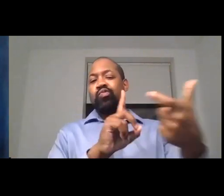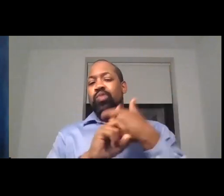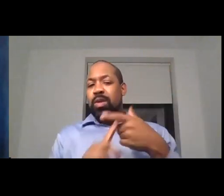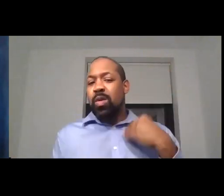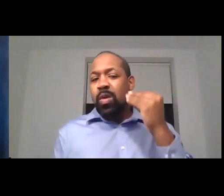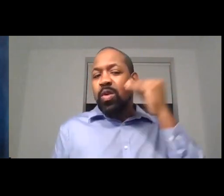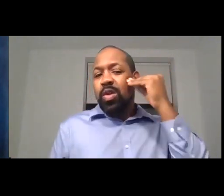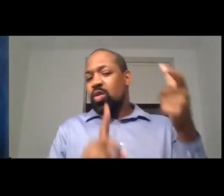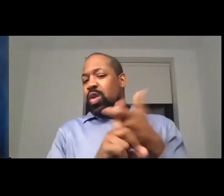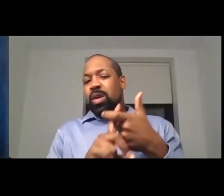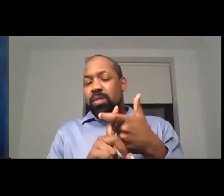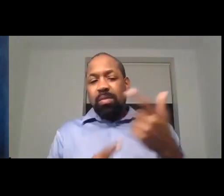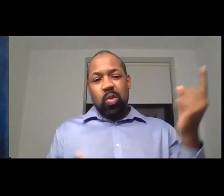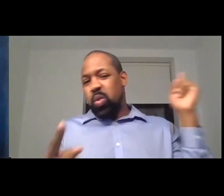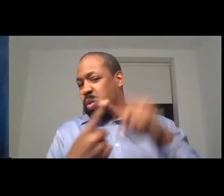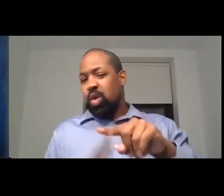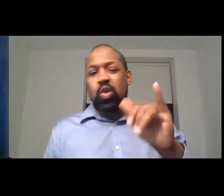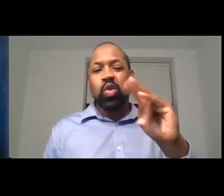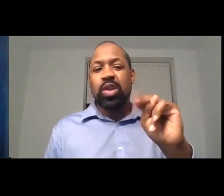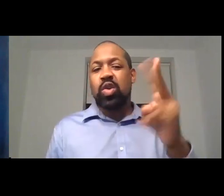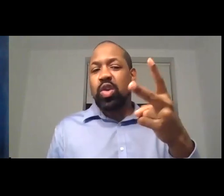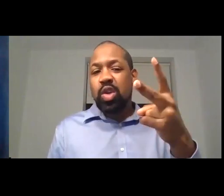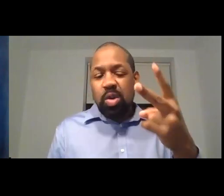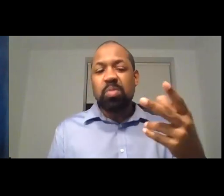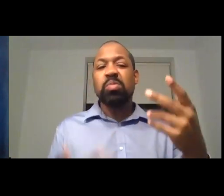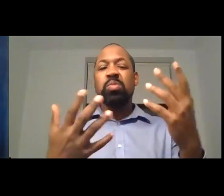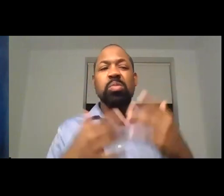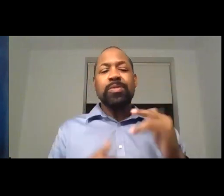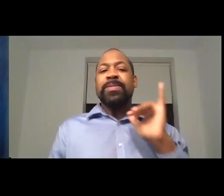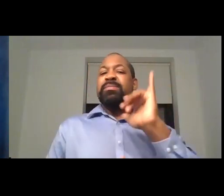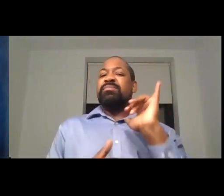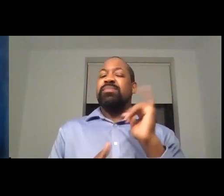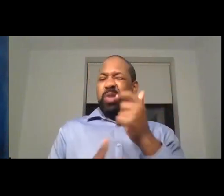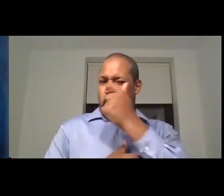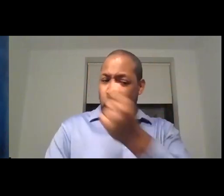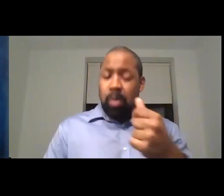get tested and it was positive. So I ended up quarantining at home.